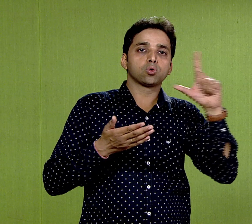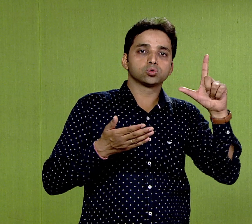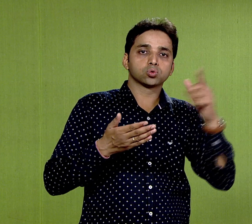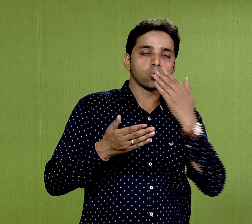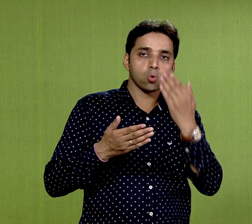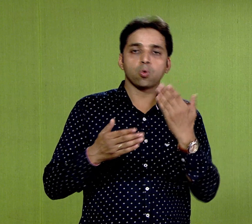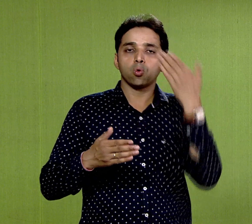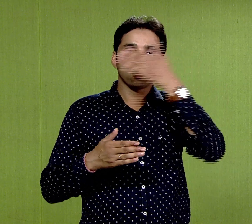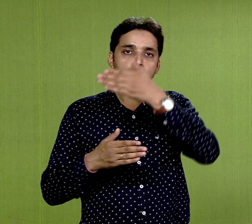Rajasthani school